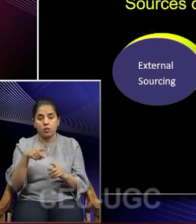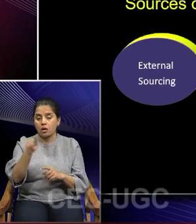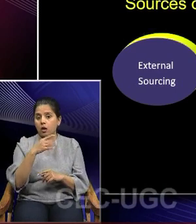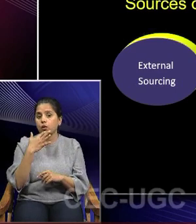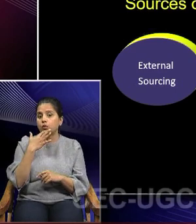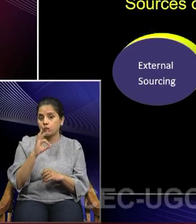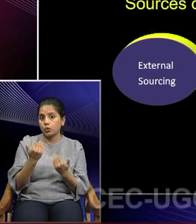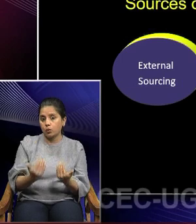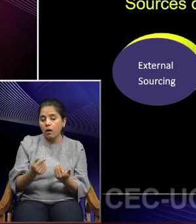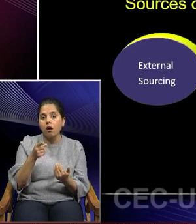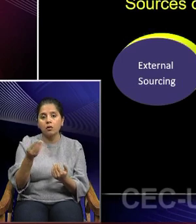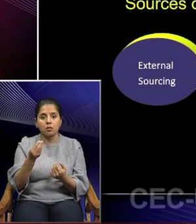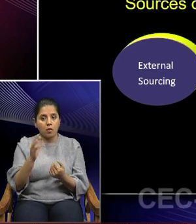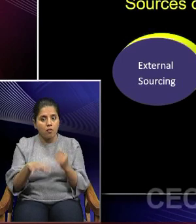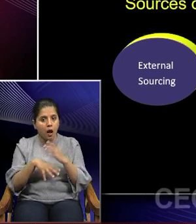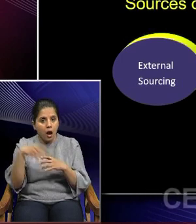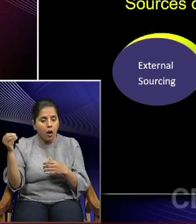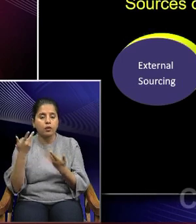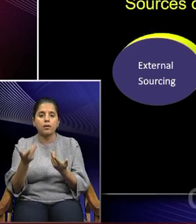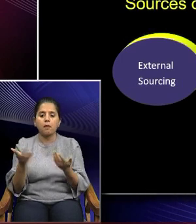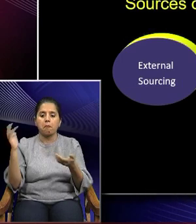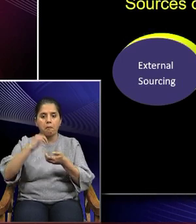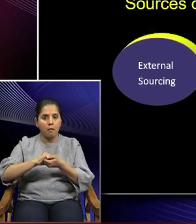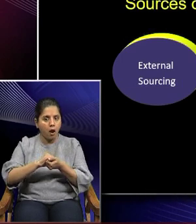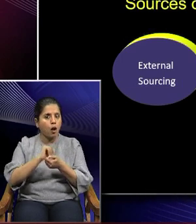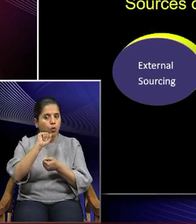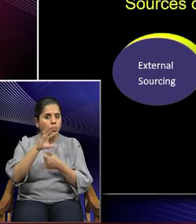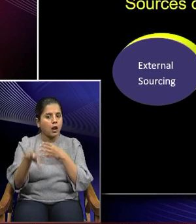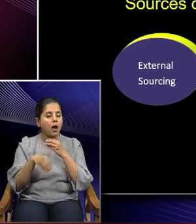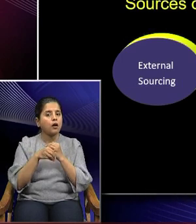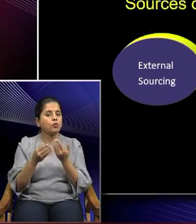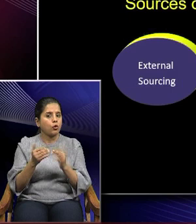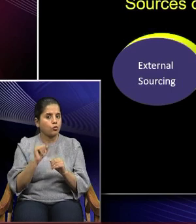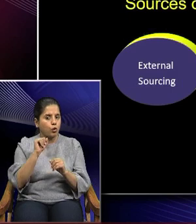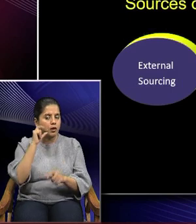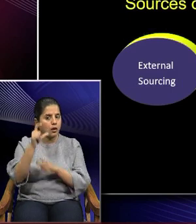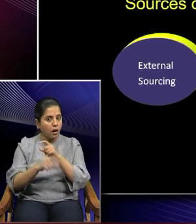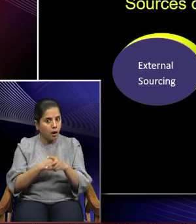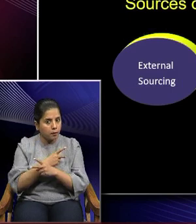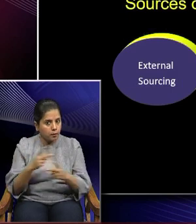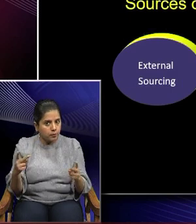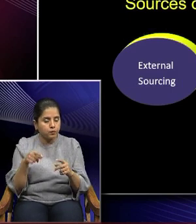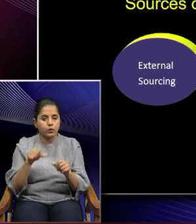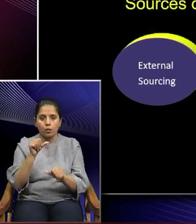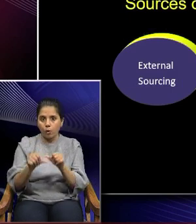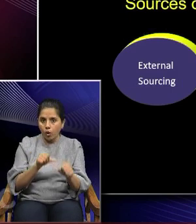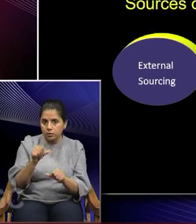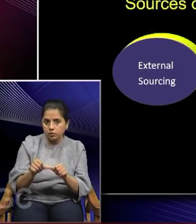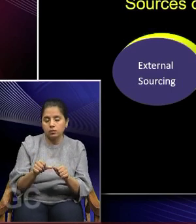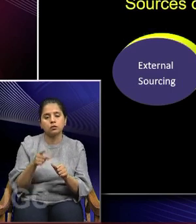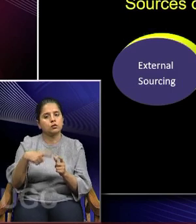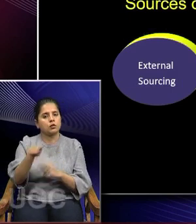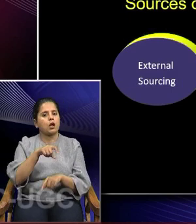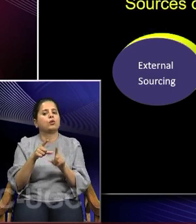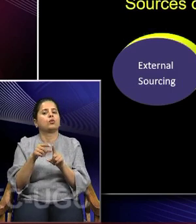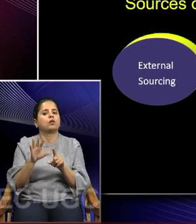actually having some external partners being added to your company's processes, and then you are